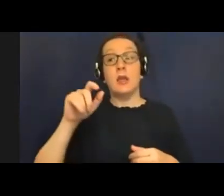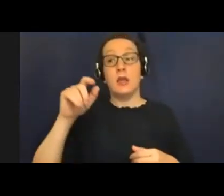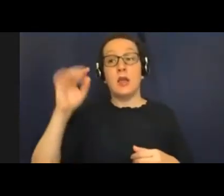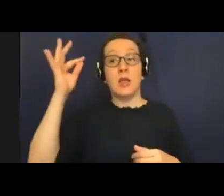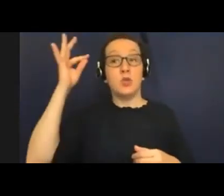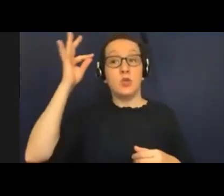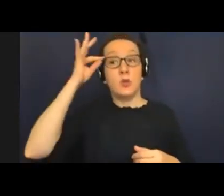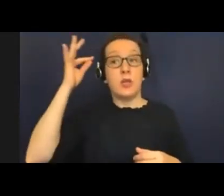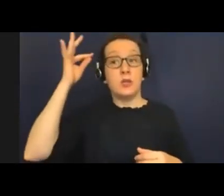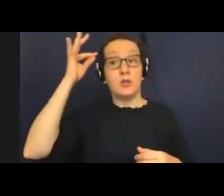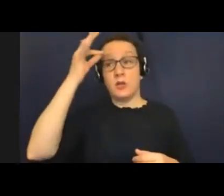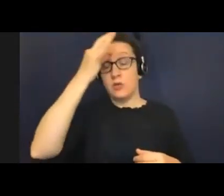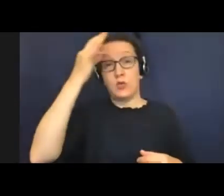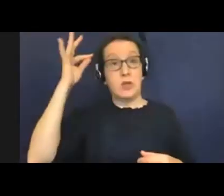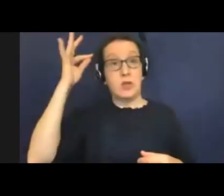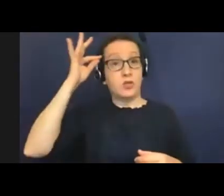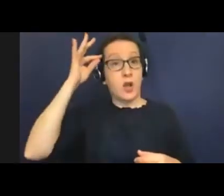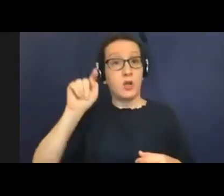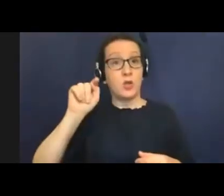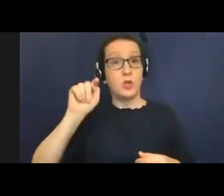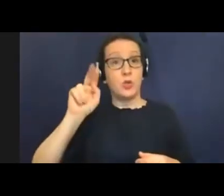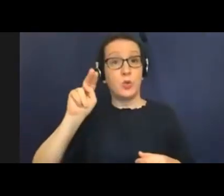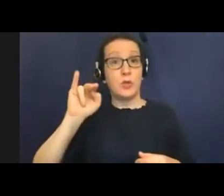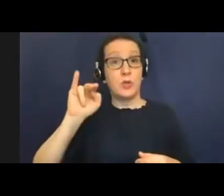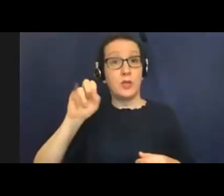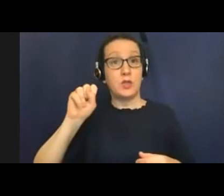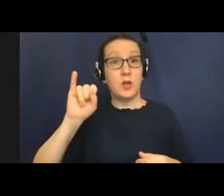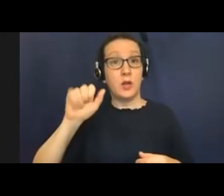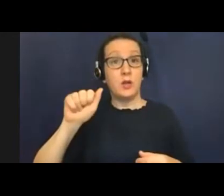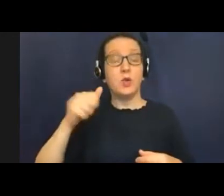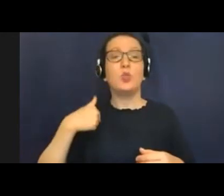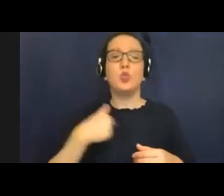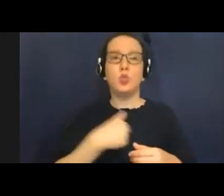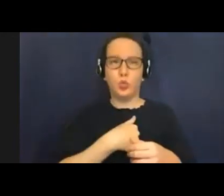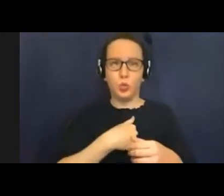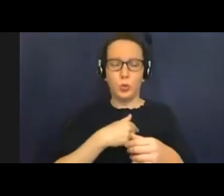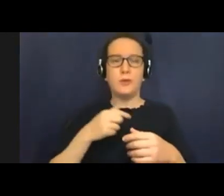they've been impacted by the virus and also the government's response to the virus.